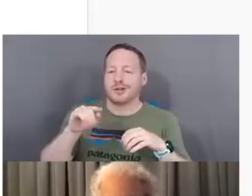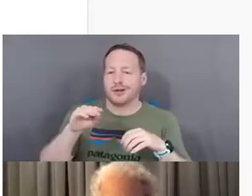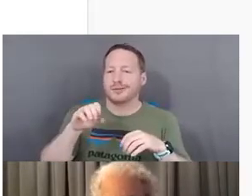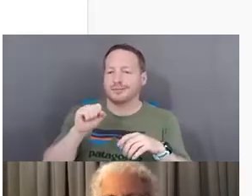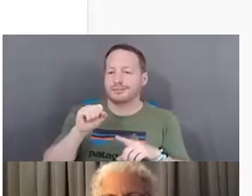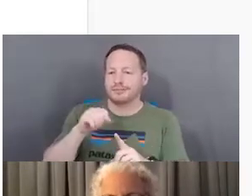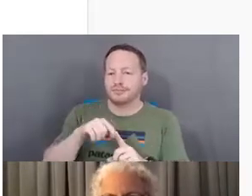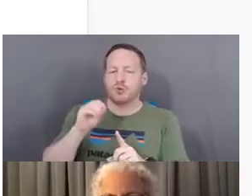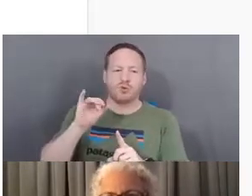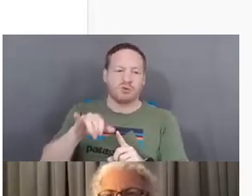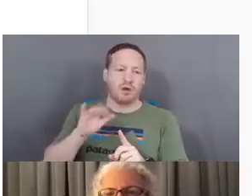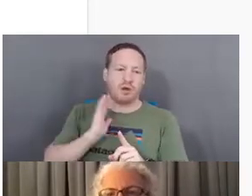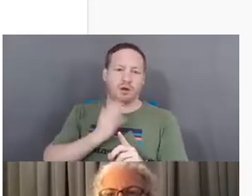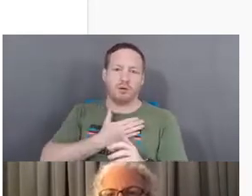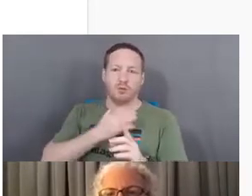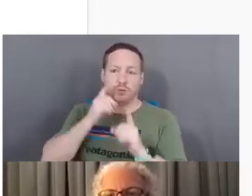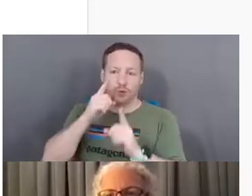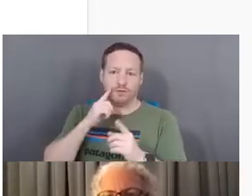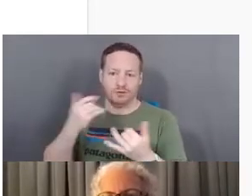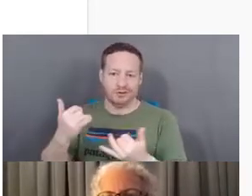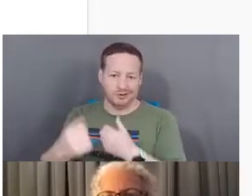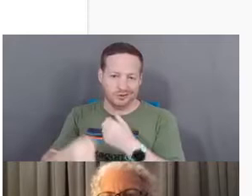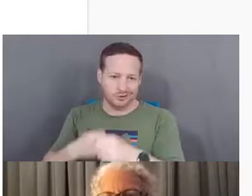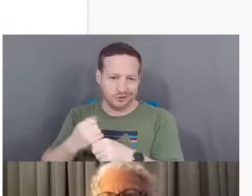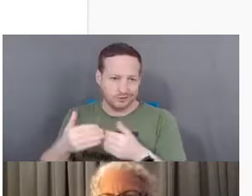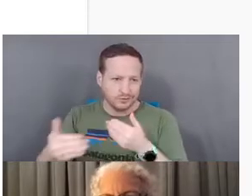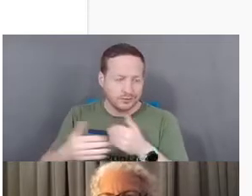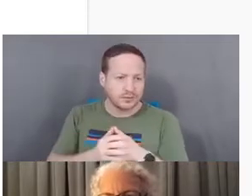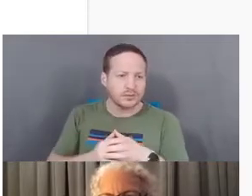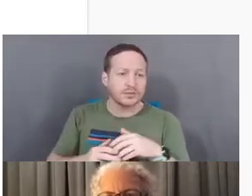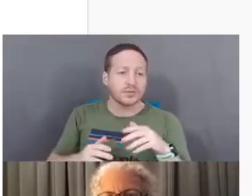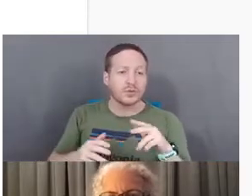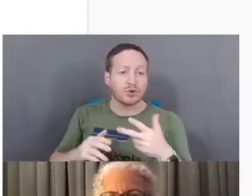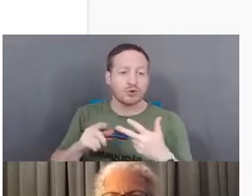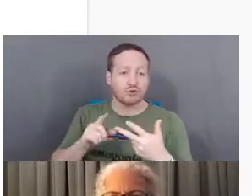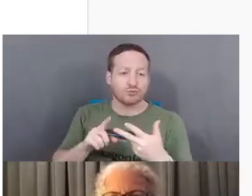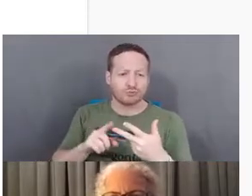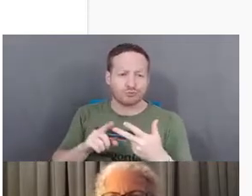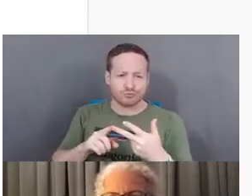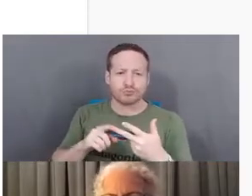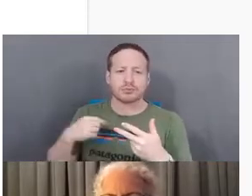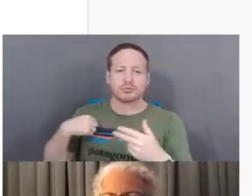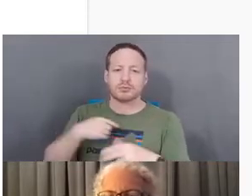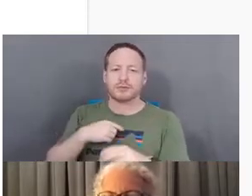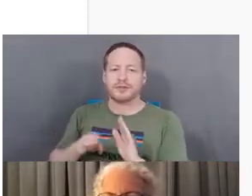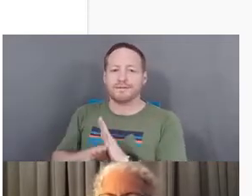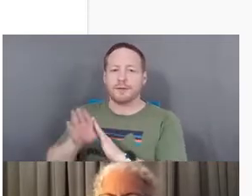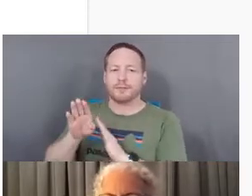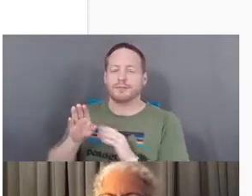suggesting improvements. So from internal and external sources, this next year, we'll have some improvements being